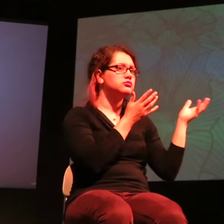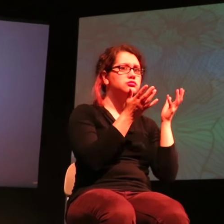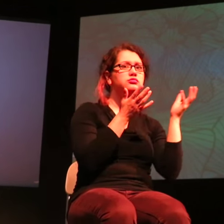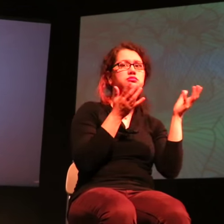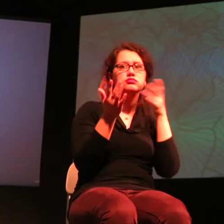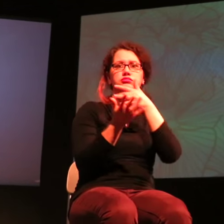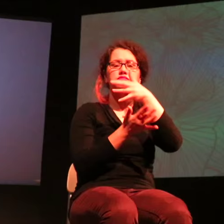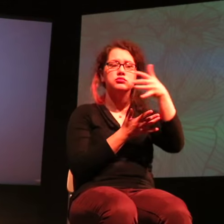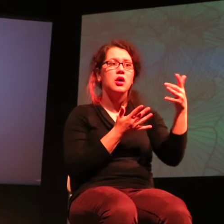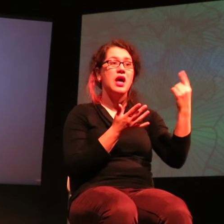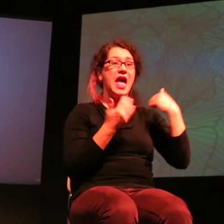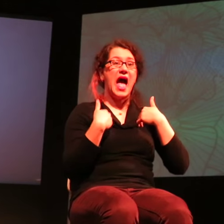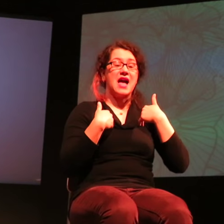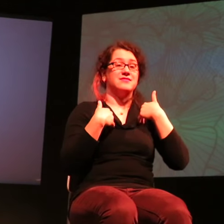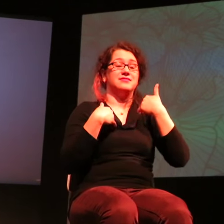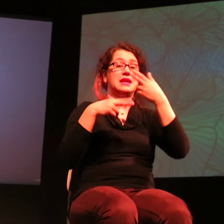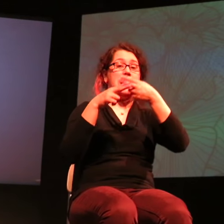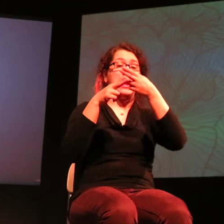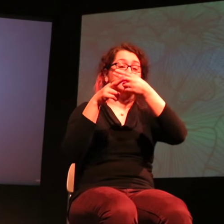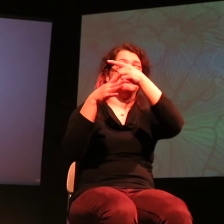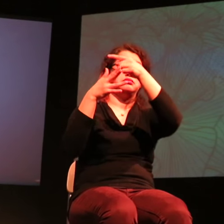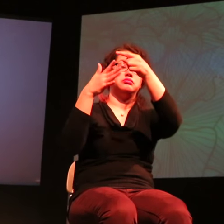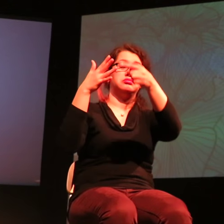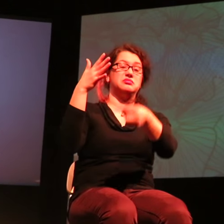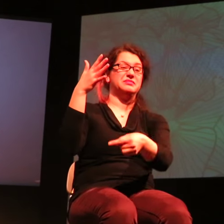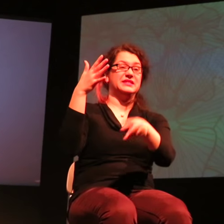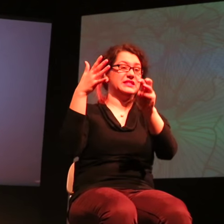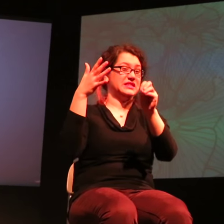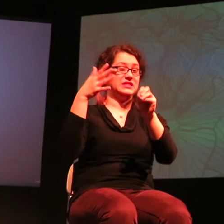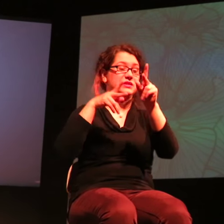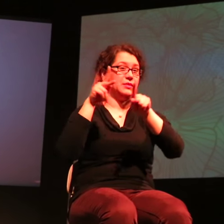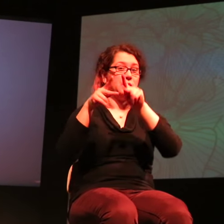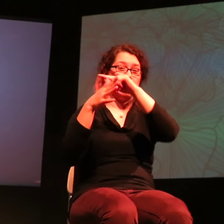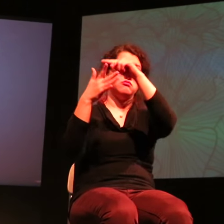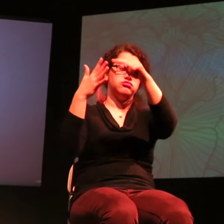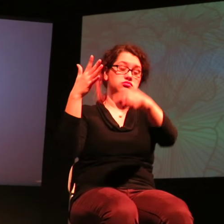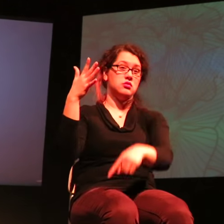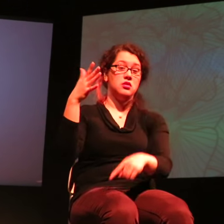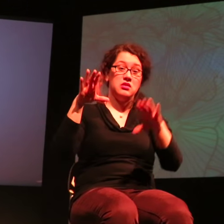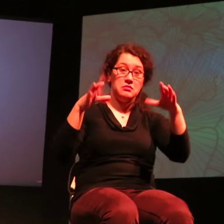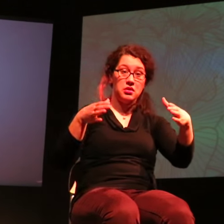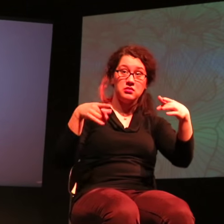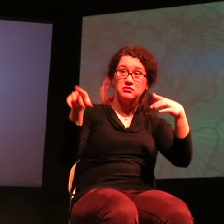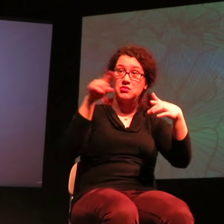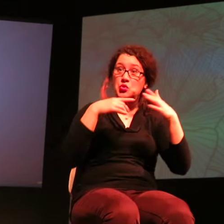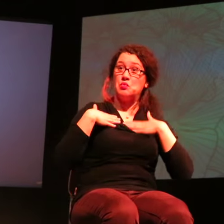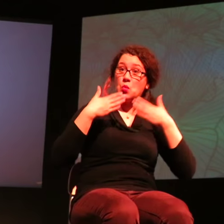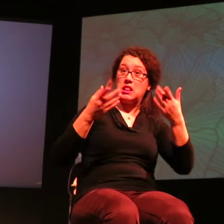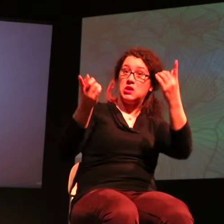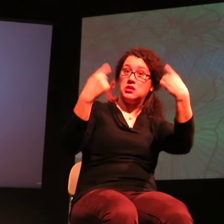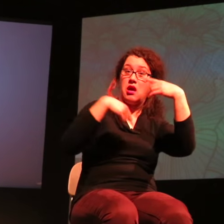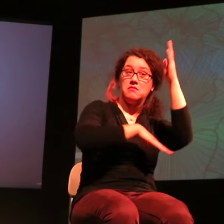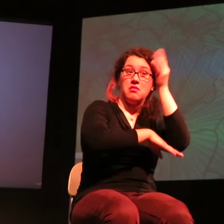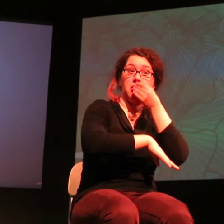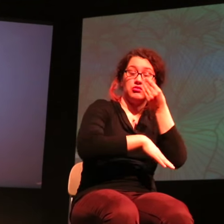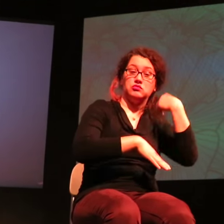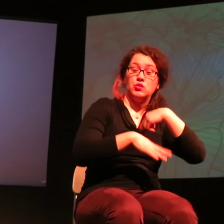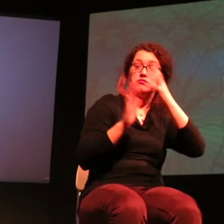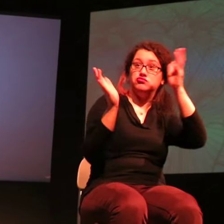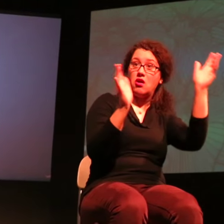a huge group of names of like 60 people, and we asked a big group of people, would you be willing to come to a lunch so that we could talk about